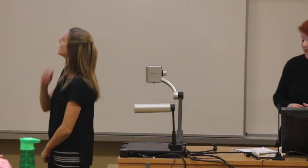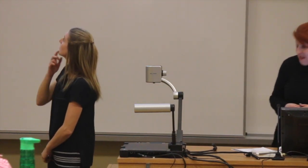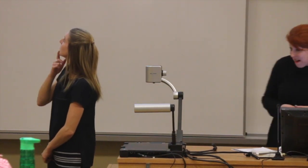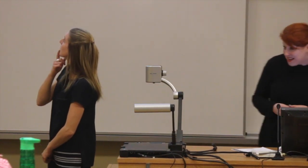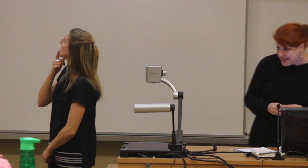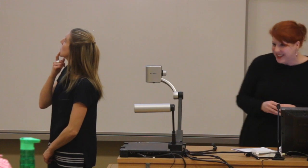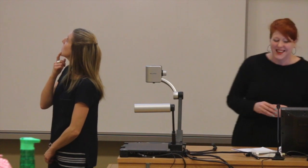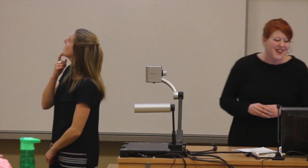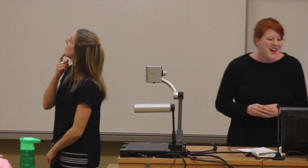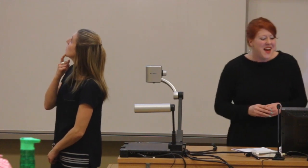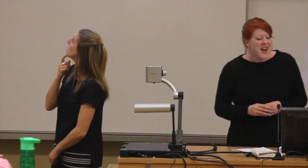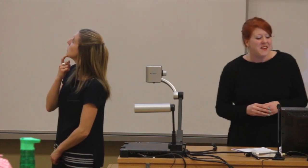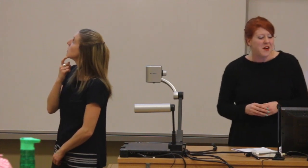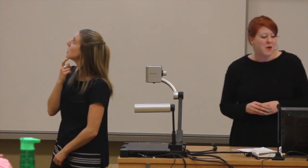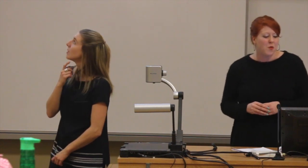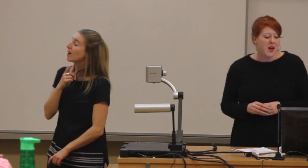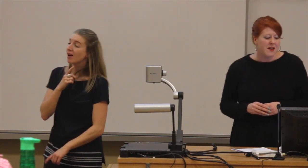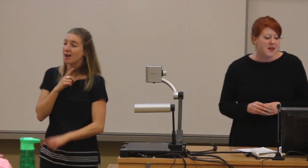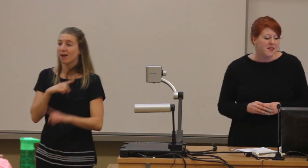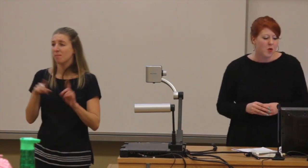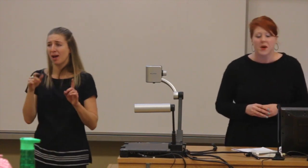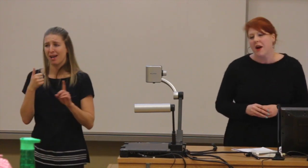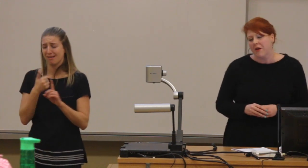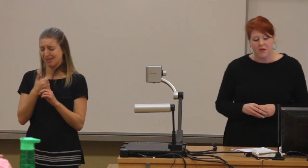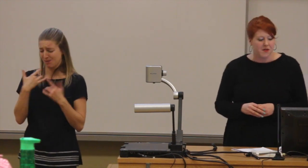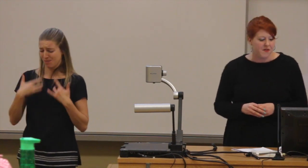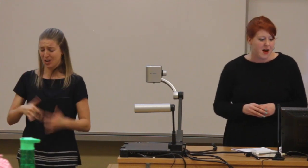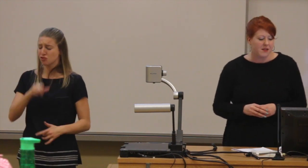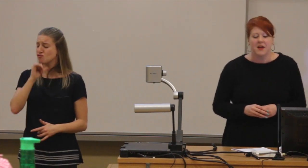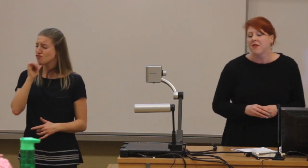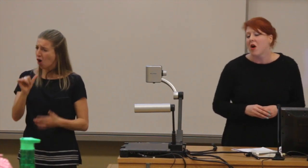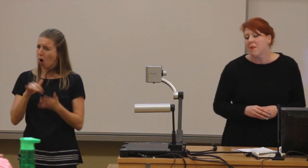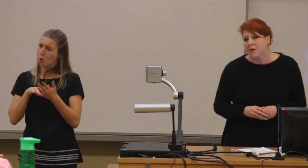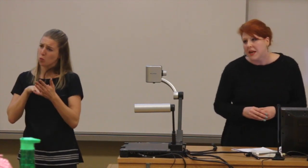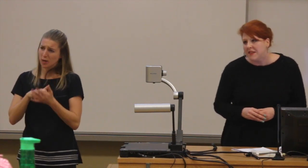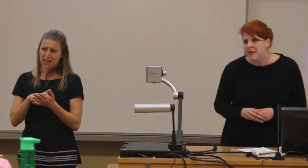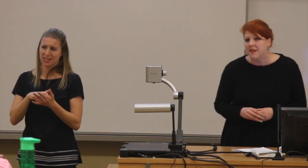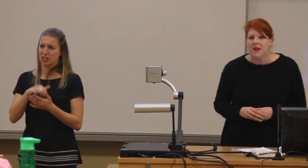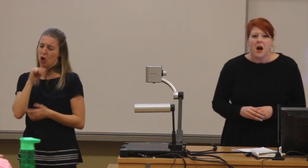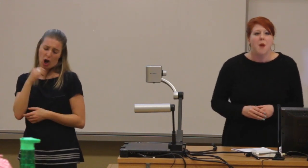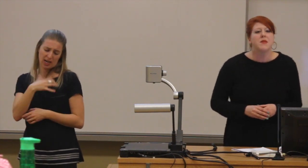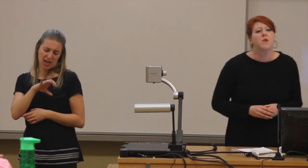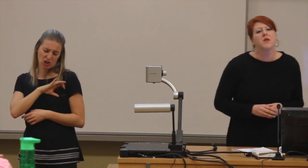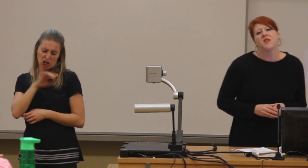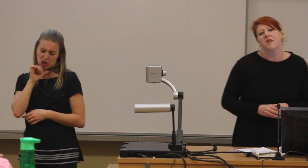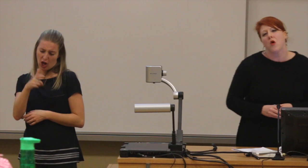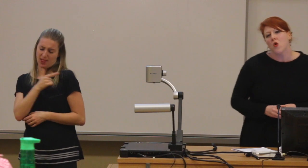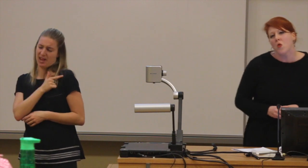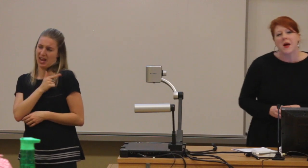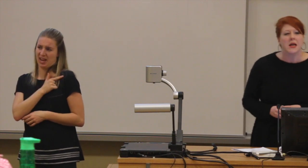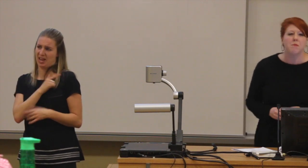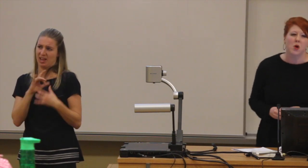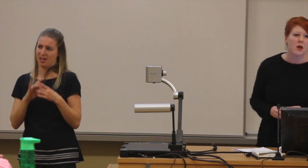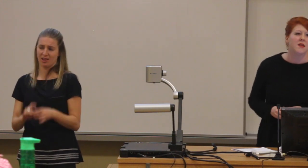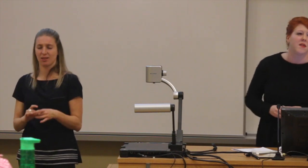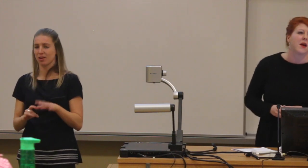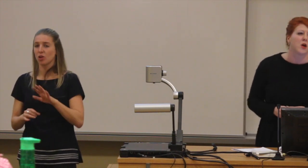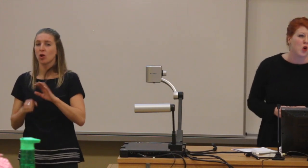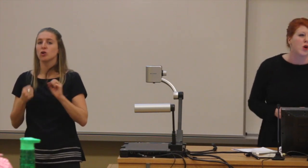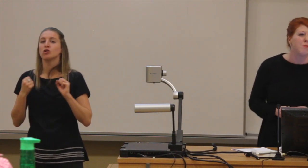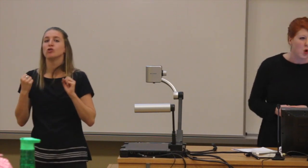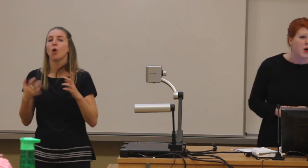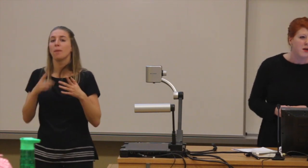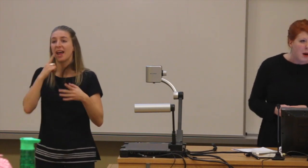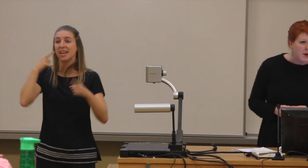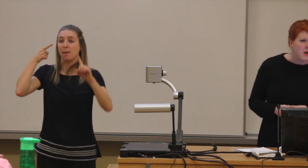What it's not is a weakness or character defect. It's not about laziness. I mean, there were so many bullets that